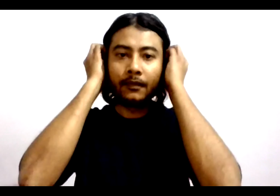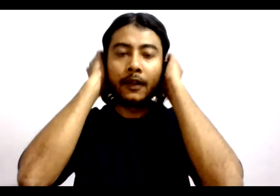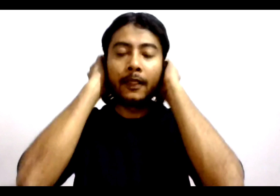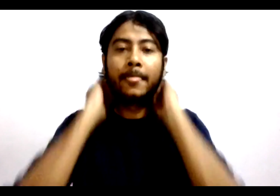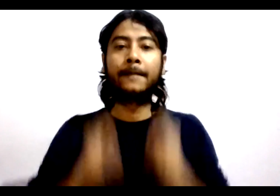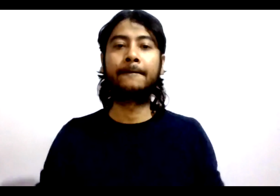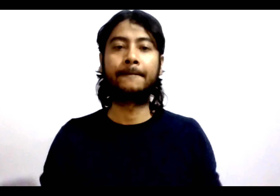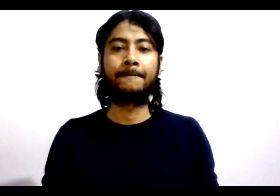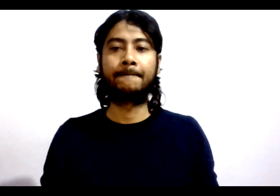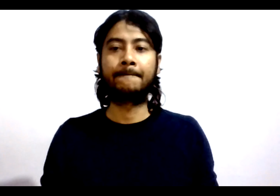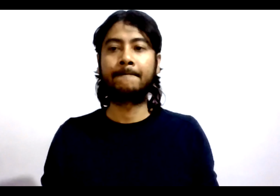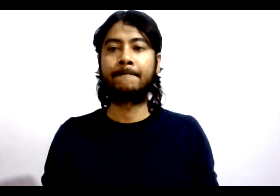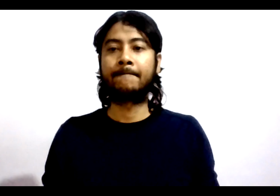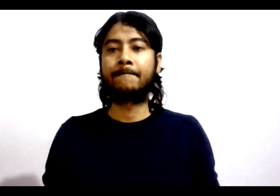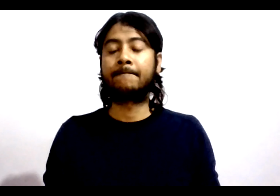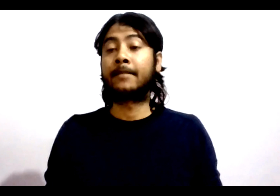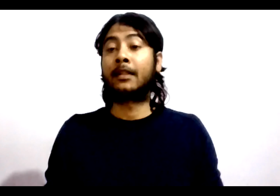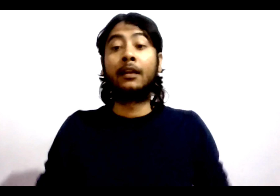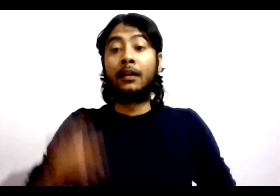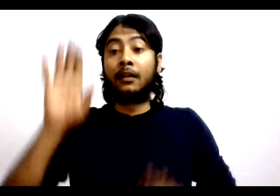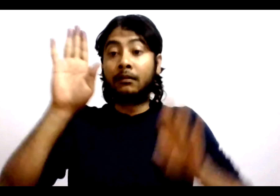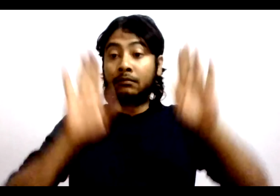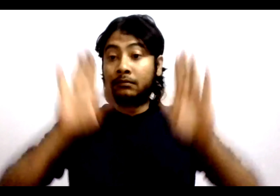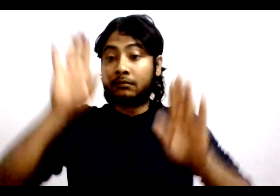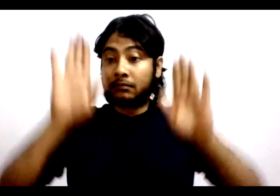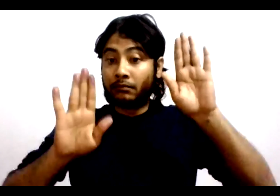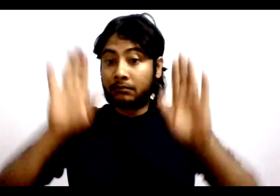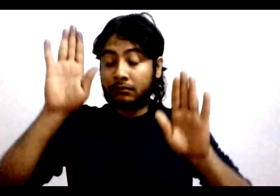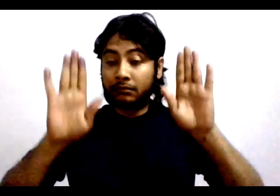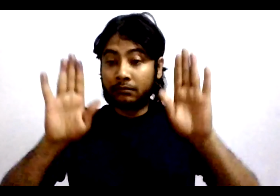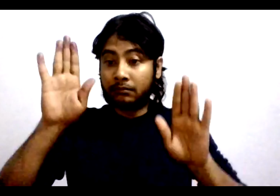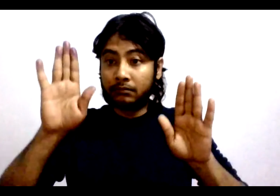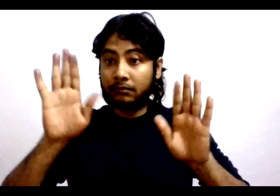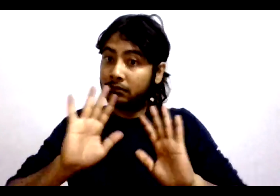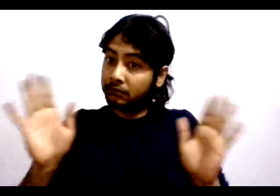Do we have more questions or can we wind up the session?